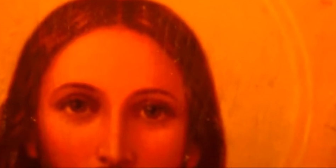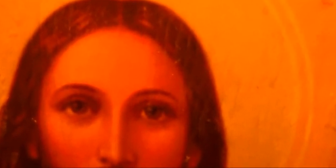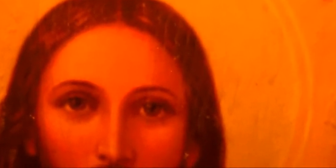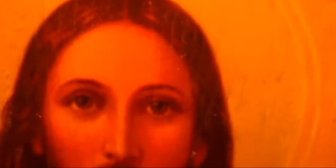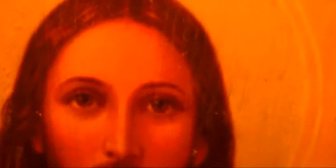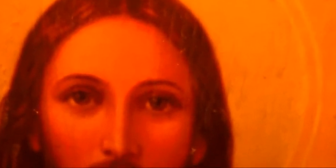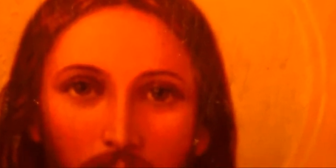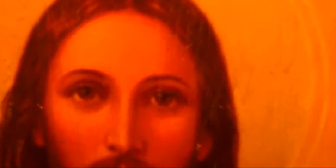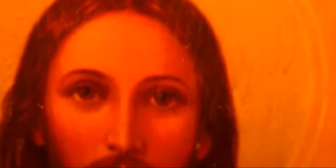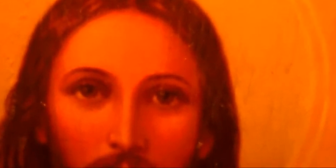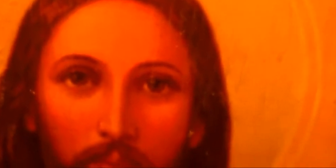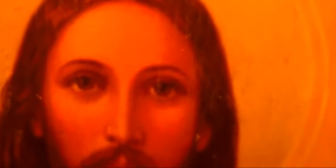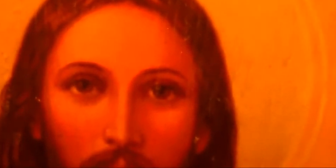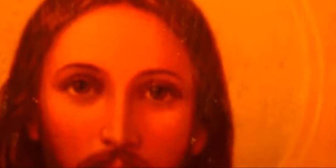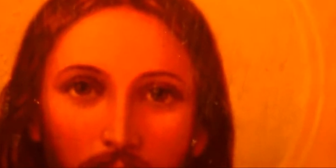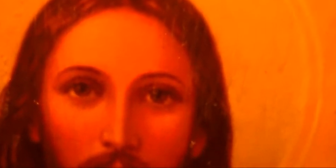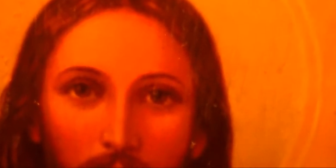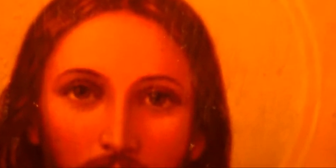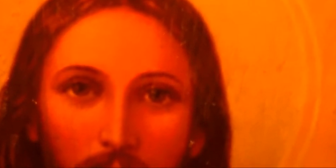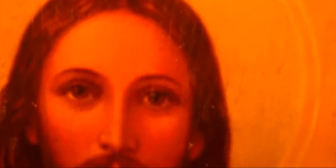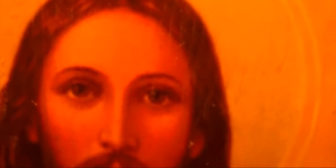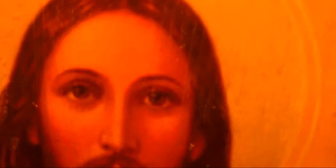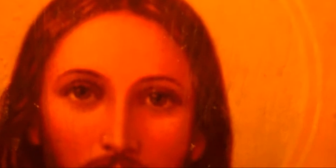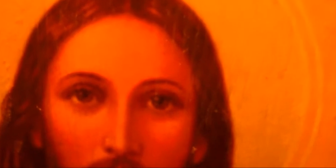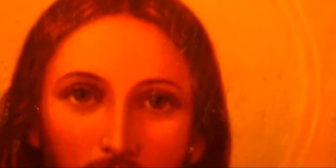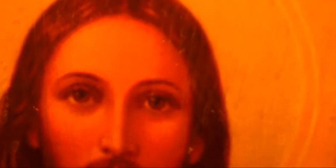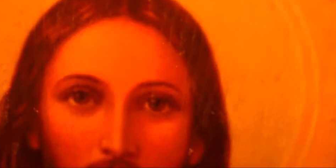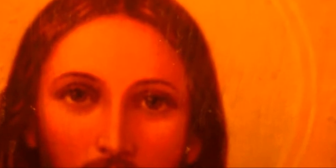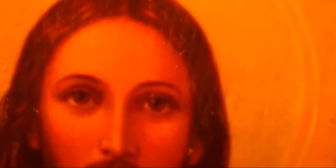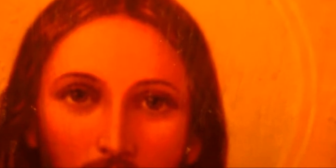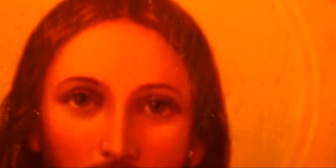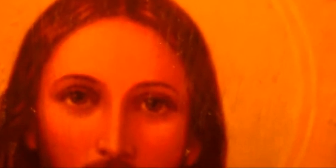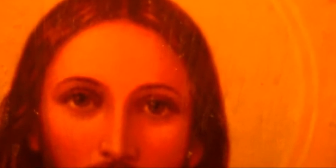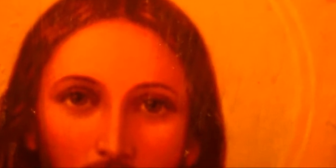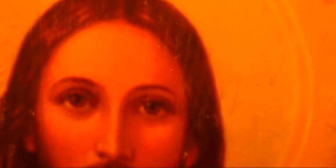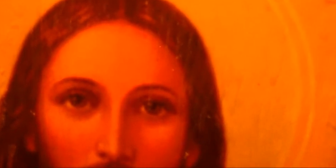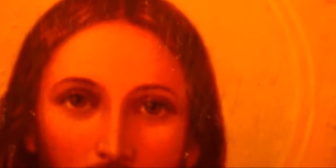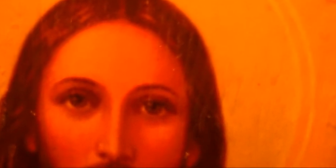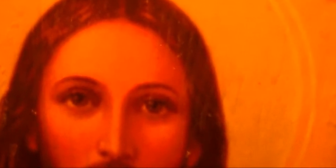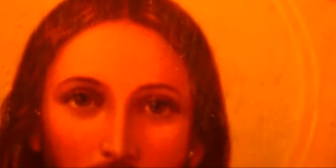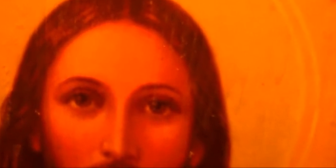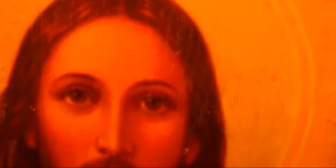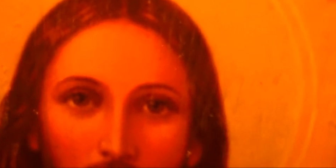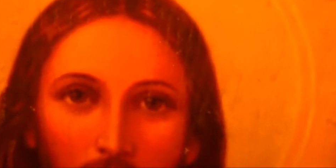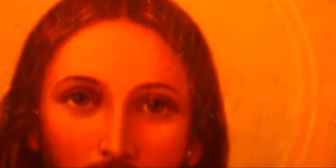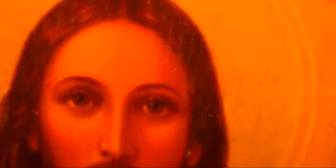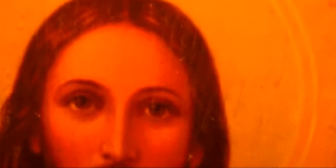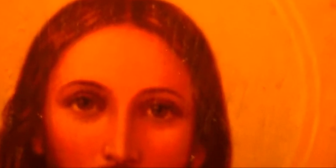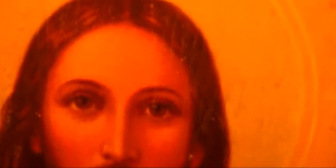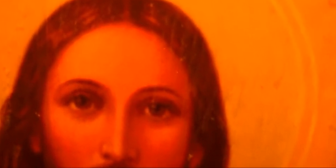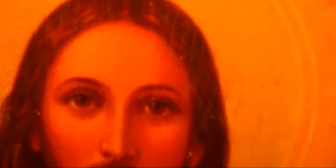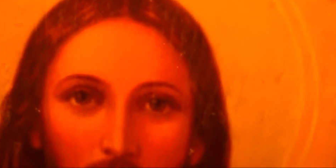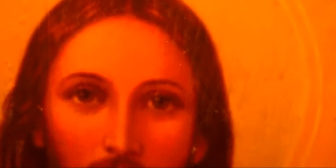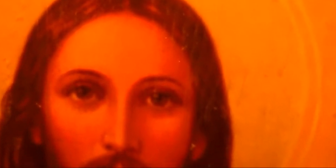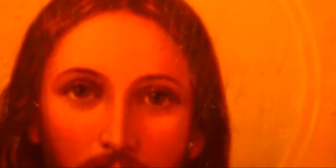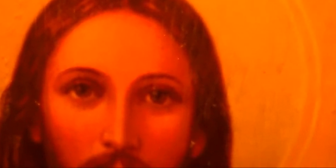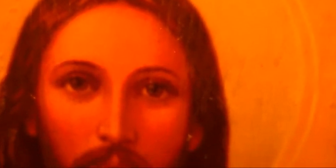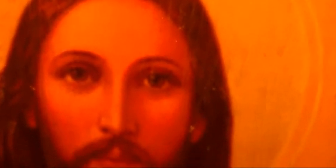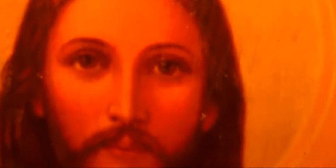1 Corinthians 5:4. So when you are assembled in the name of our Lord Jesus Christ, I am with you in spirit, the power of our Lord Jesus Christ, present.